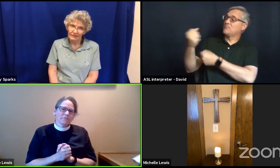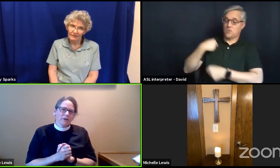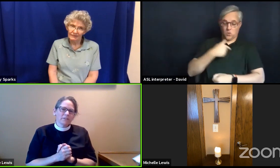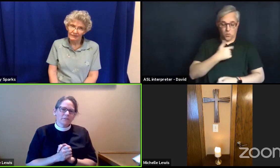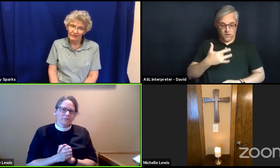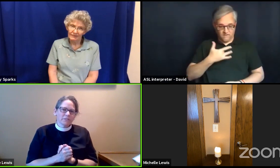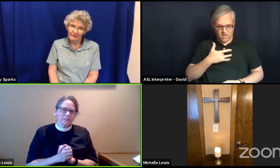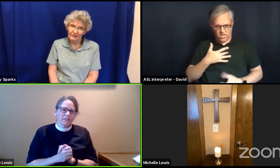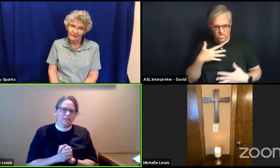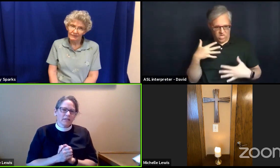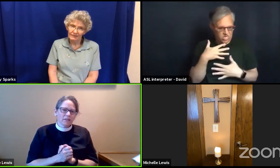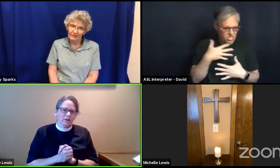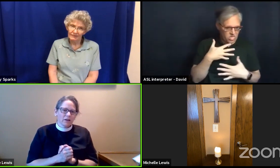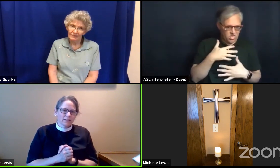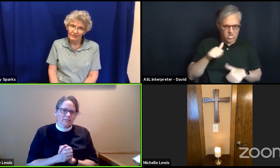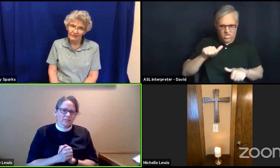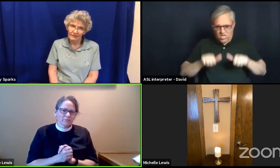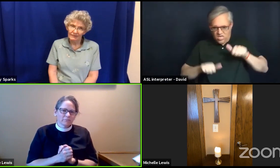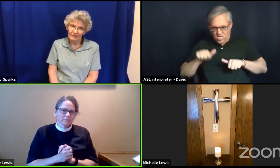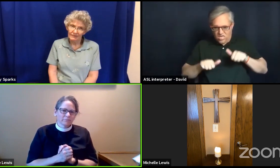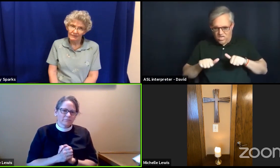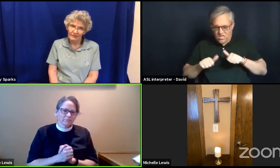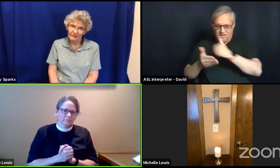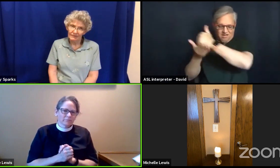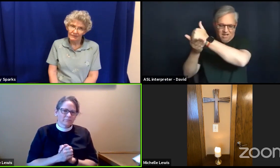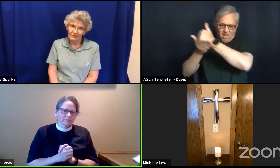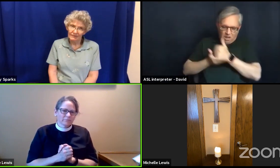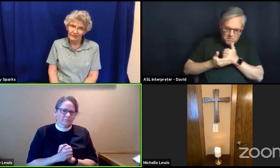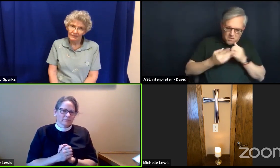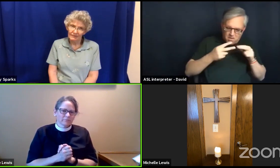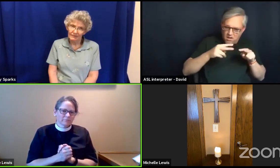times of uncertainty and loss.